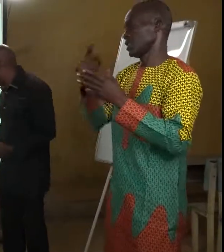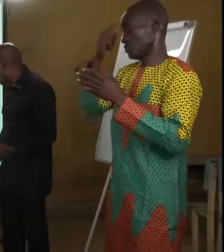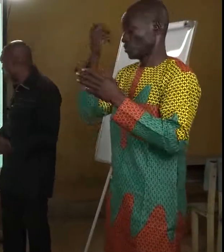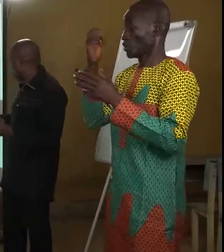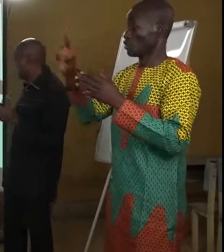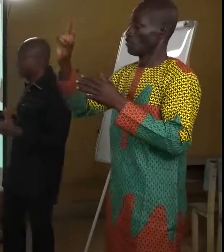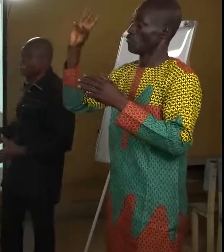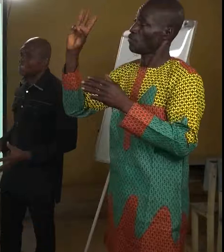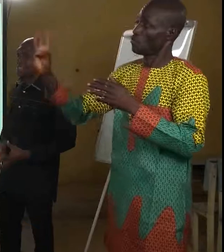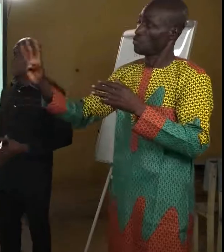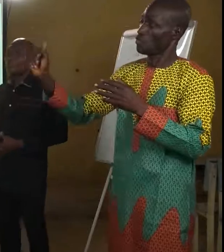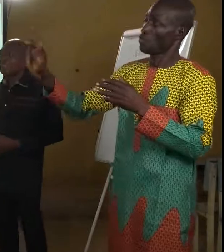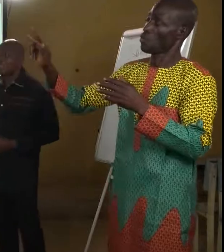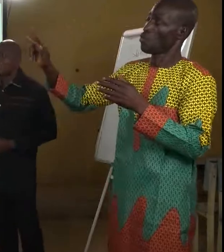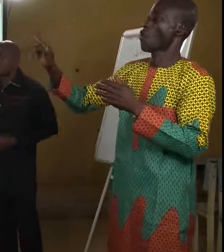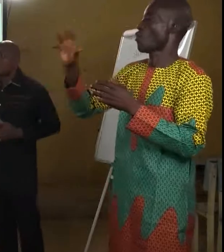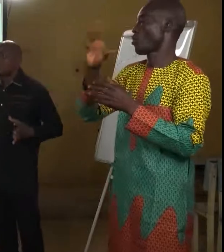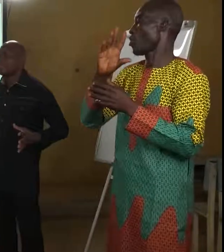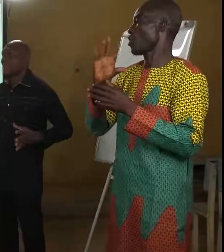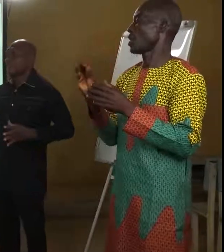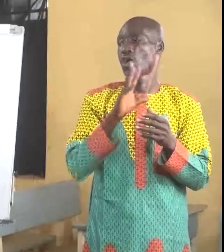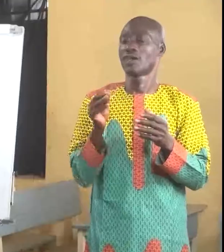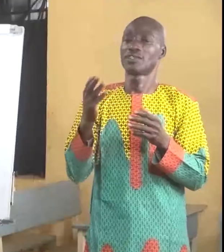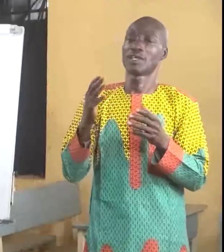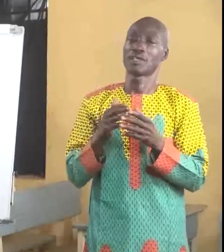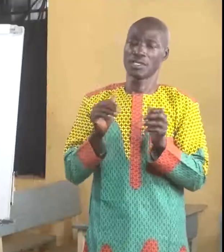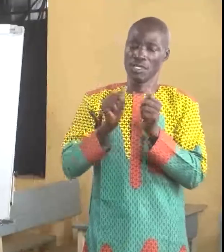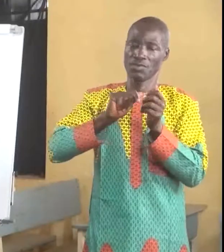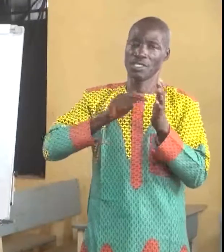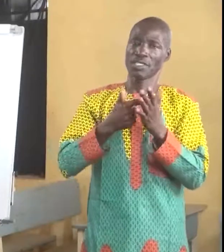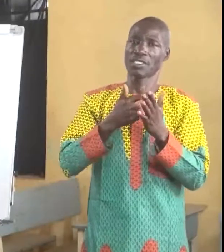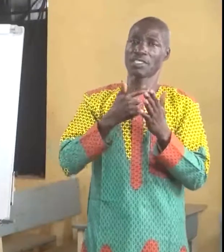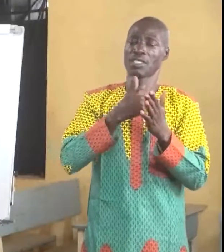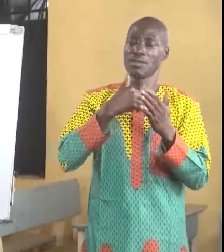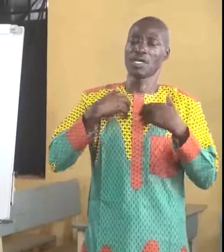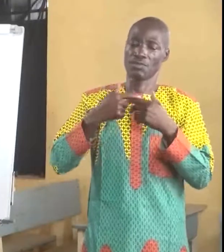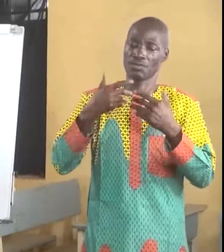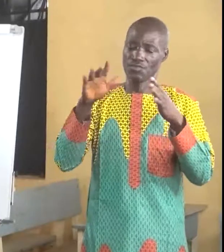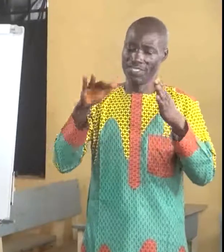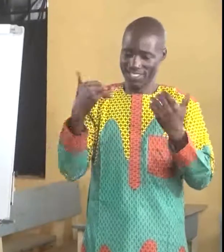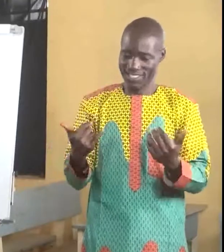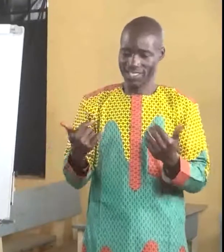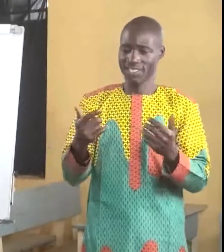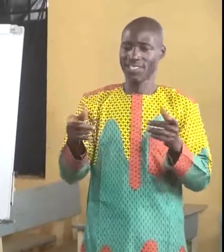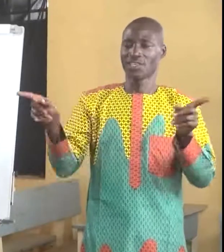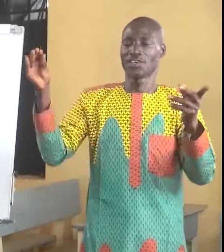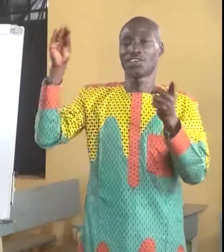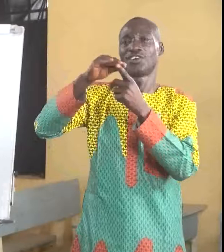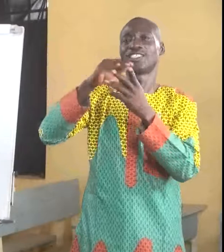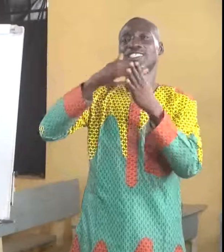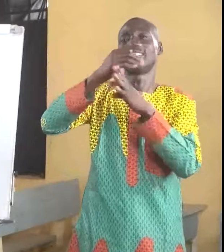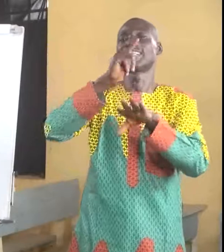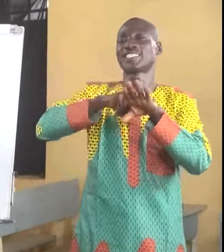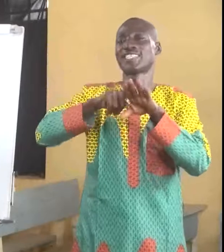war or deficit budgeting. With this, I have to conclude this lesson, hoping to see you next time so that we can